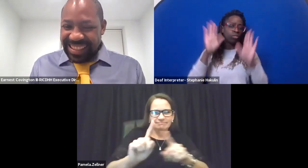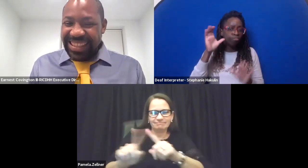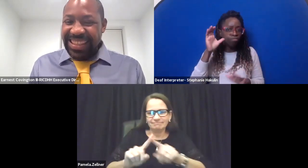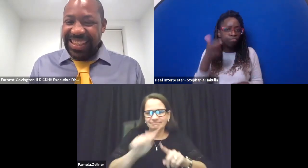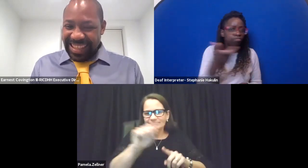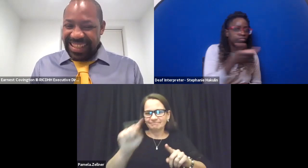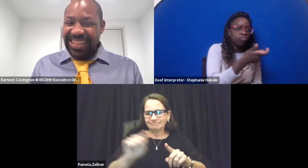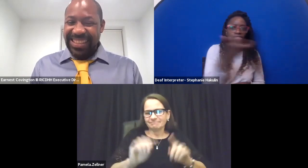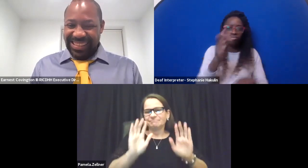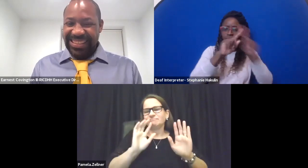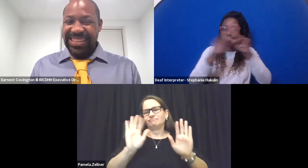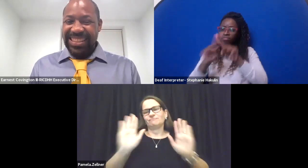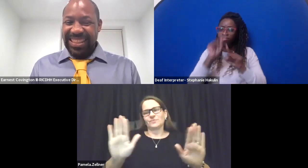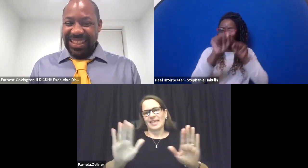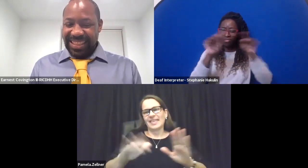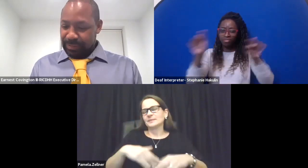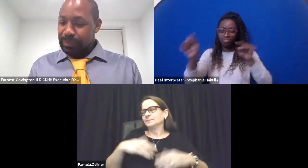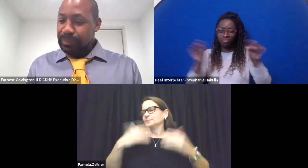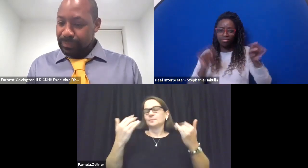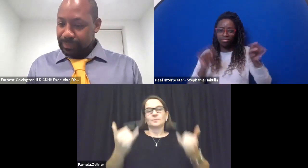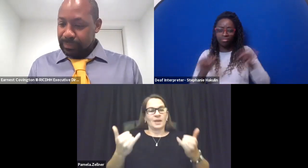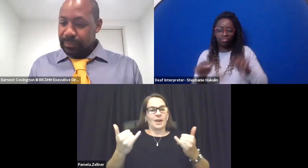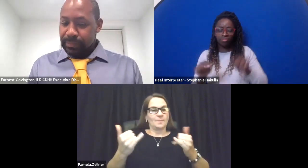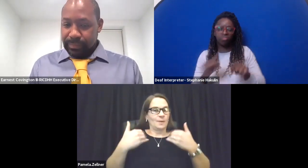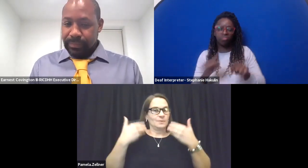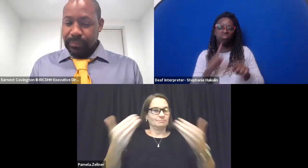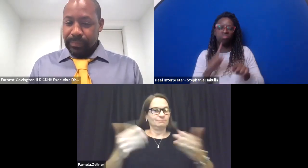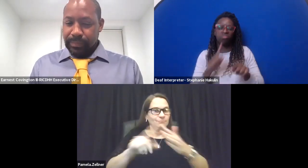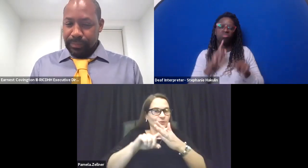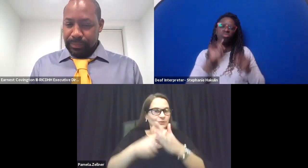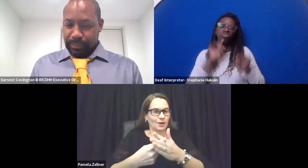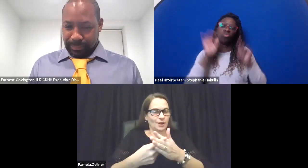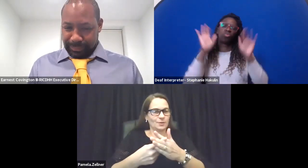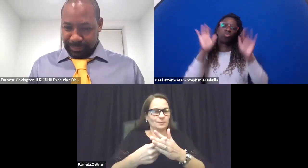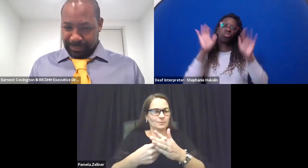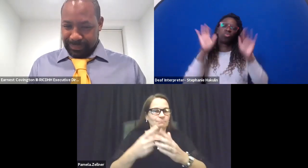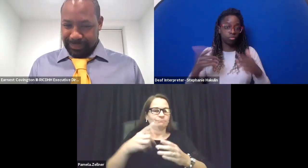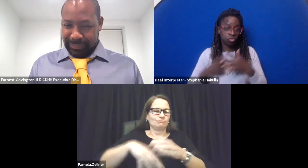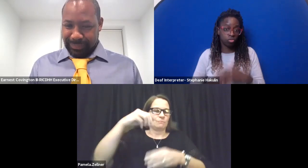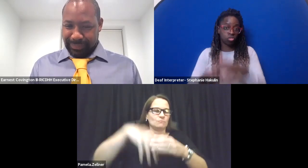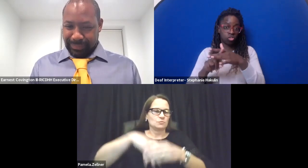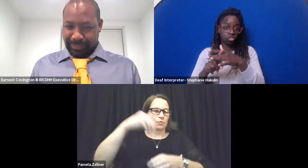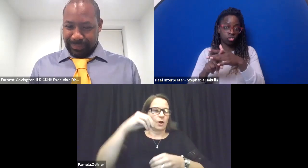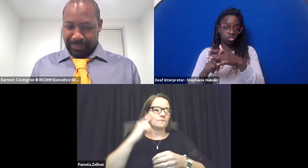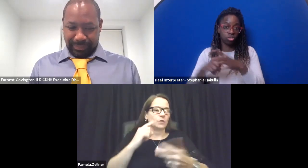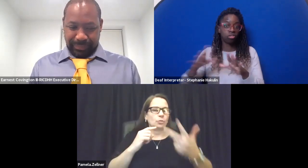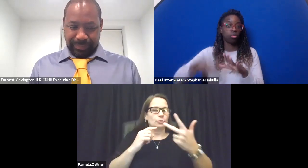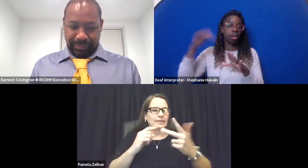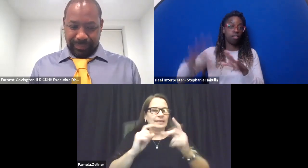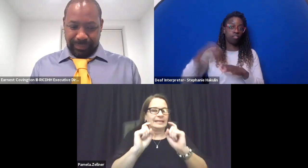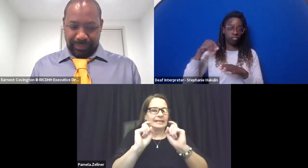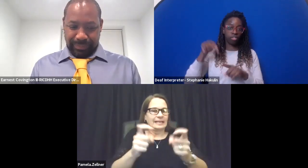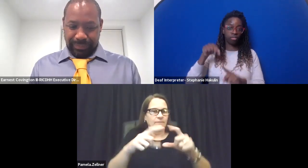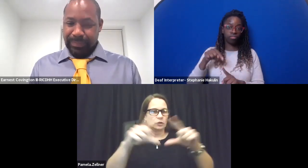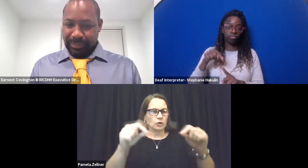any longer. And it's been great, though, to hear from all of our exhibitors and presenters. So